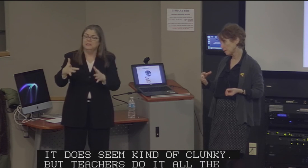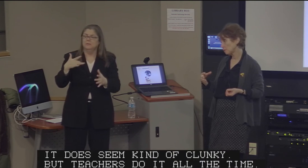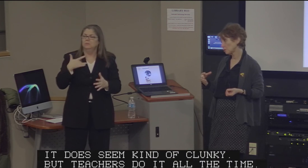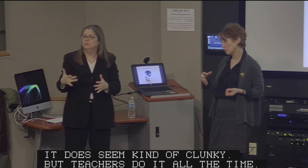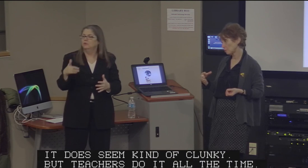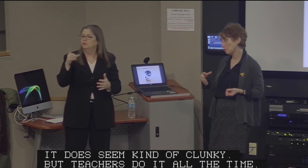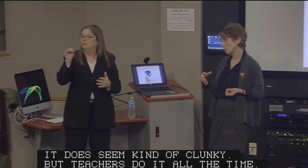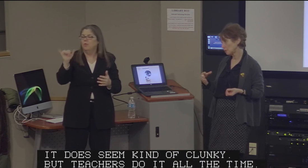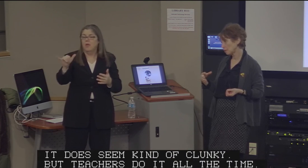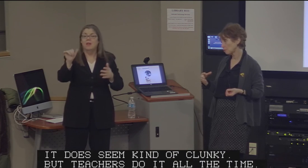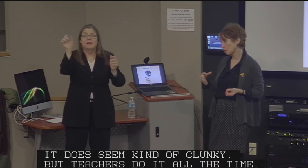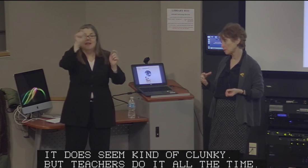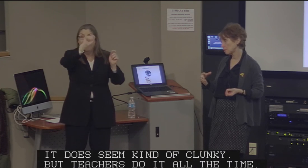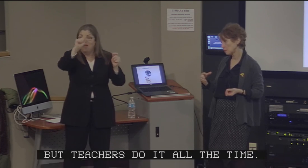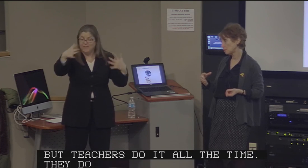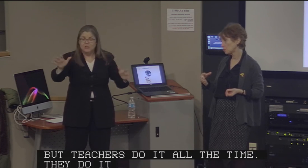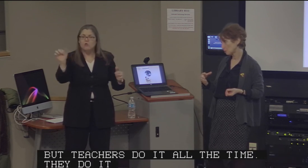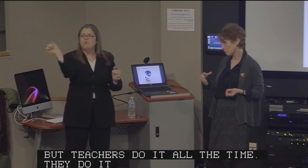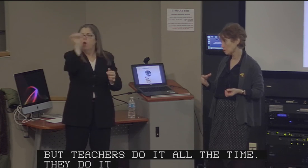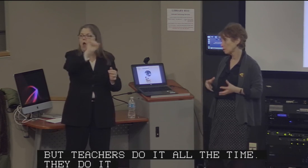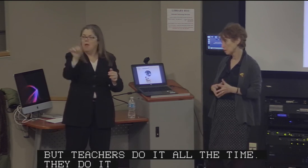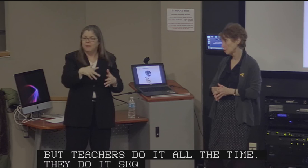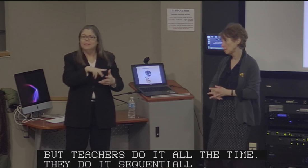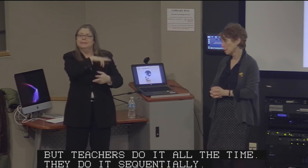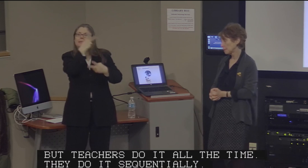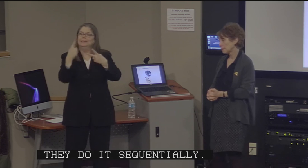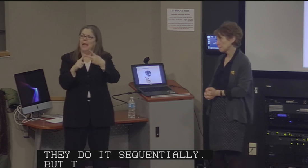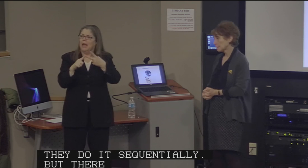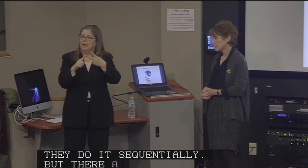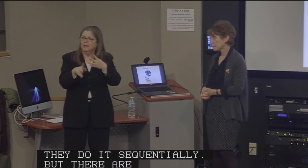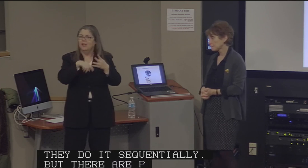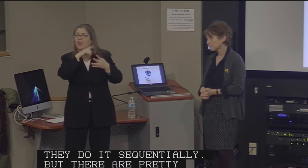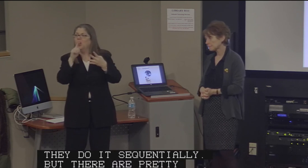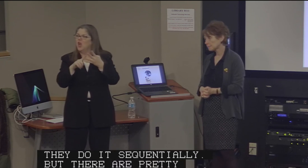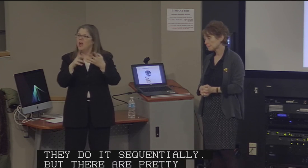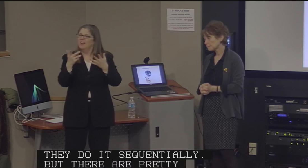concrete messages that we could get across to teachers.